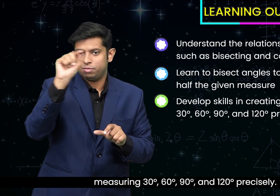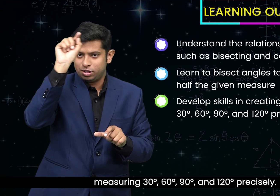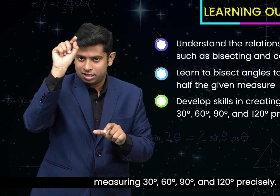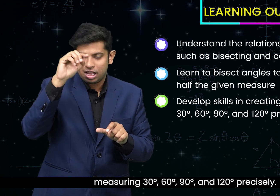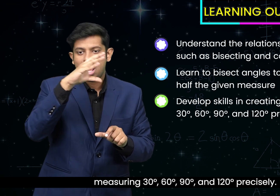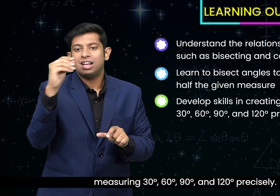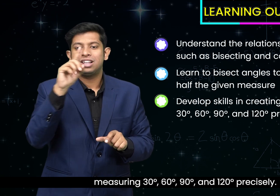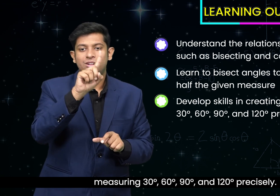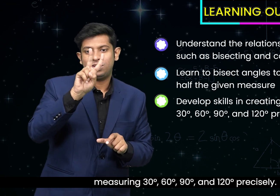precisely.